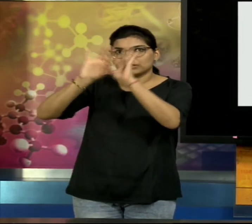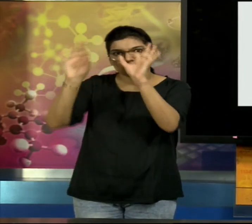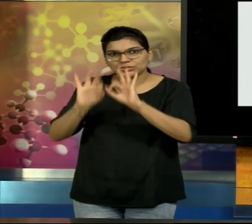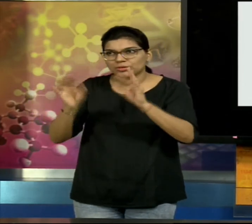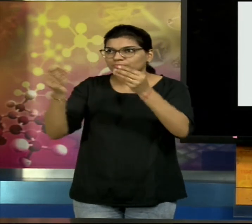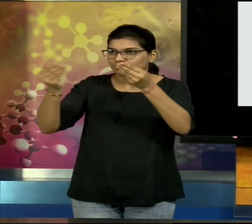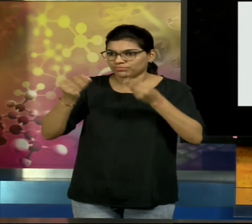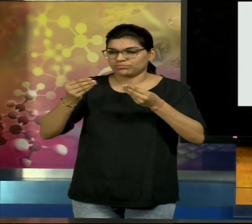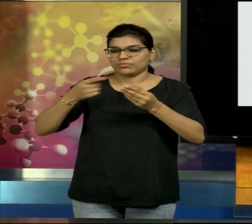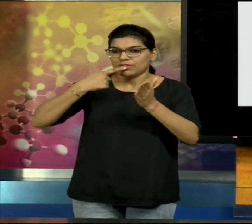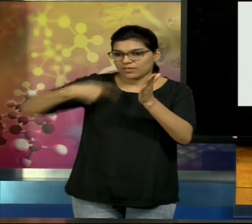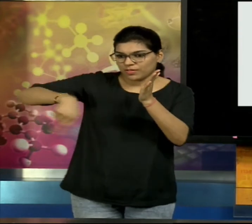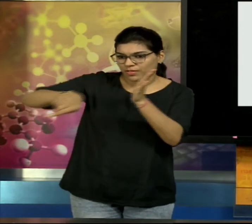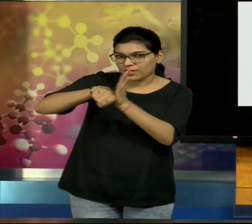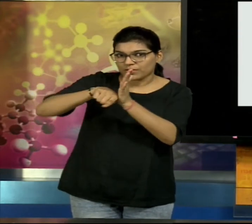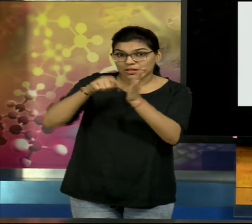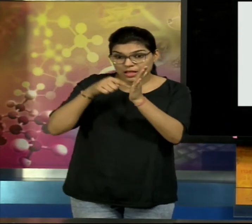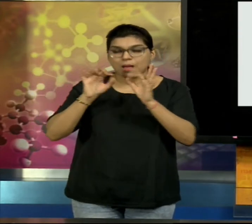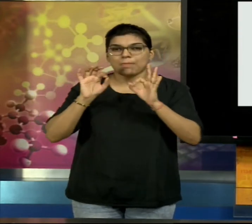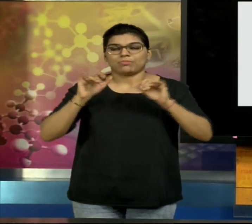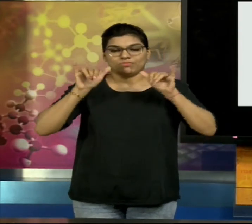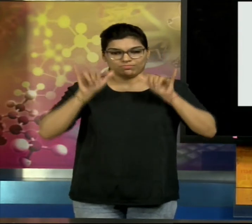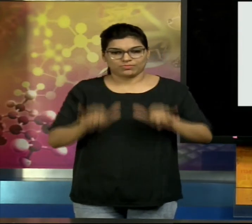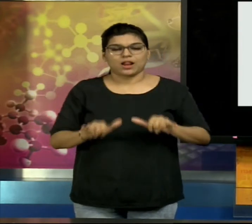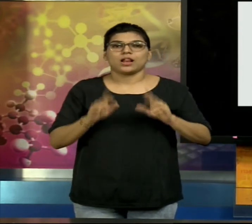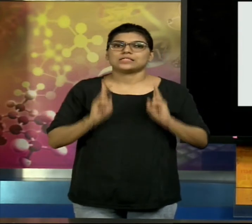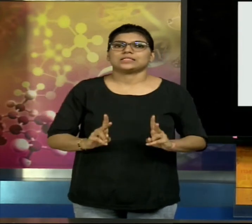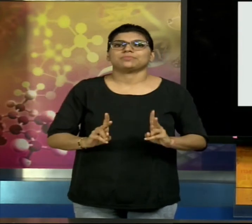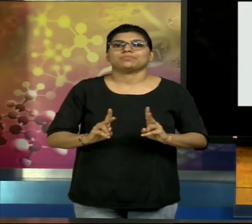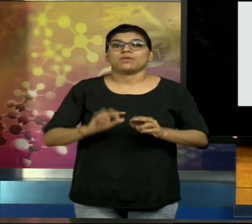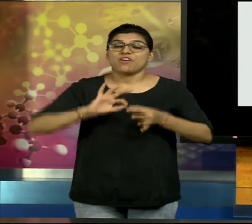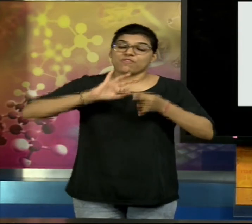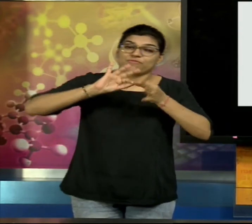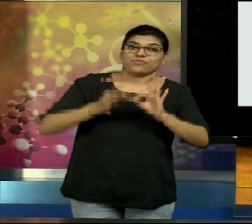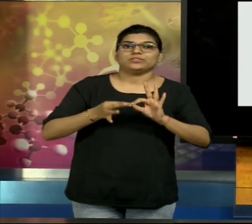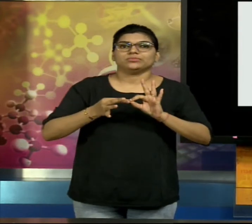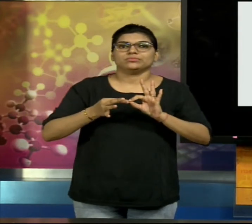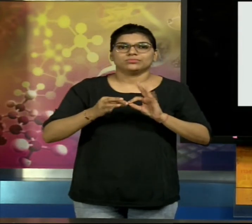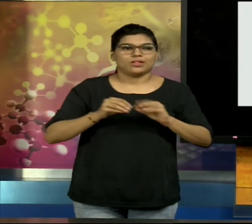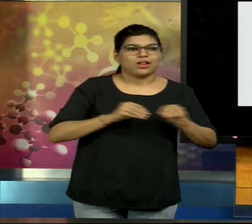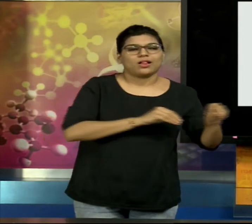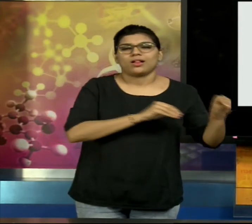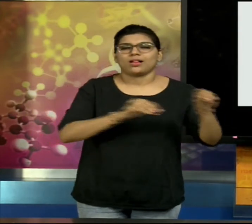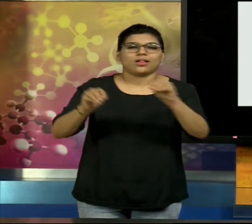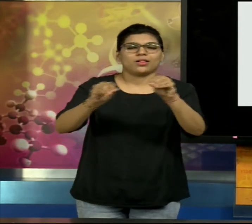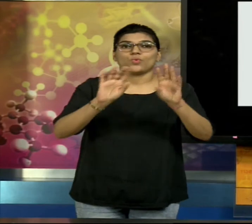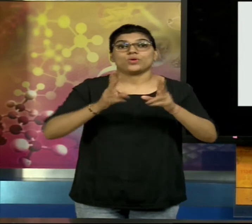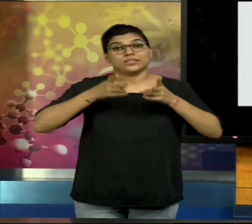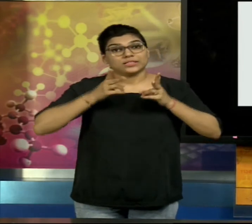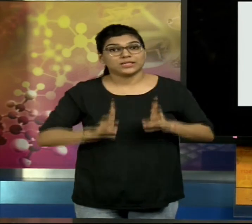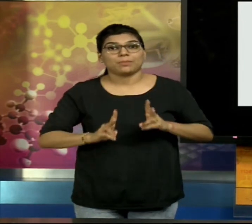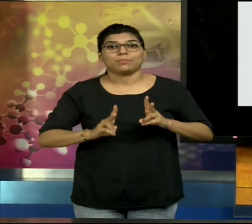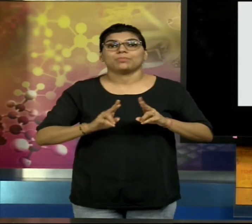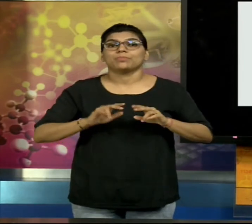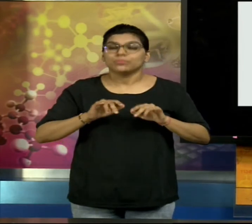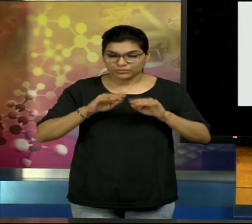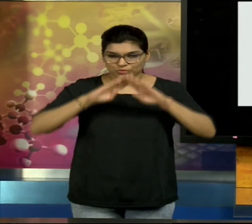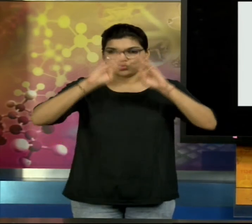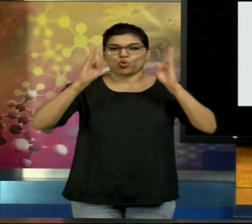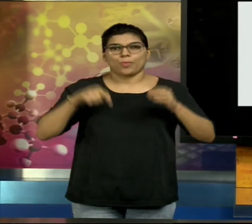for any documental work for the government office. So that is a fixed place. It